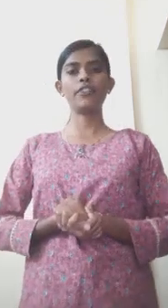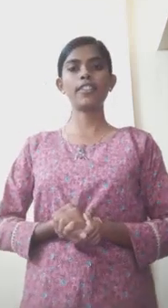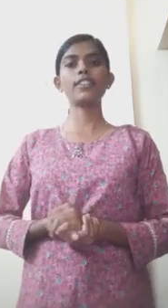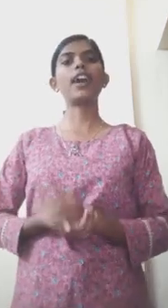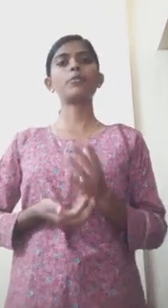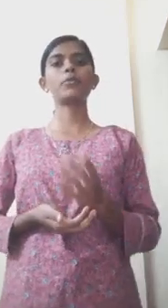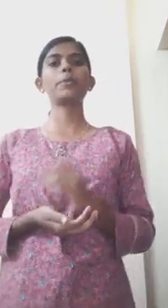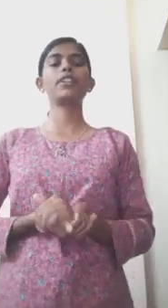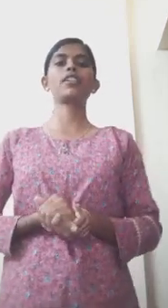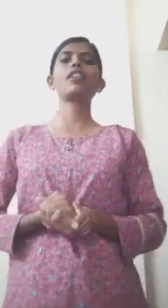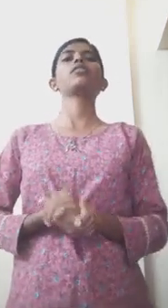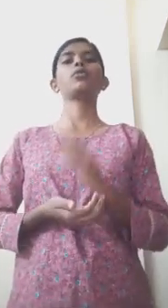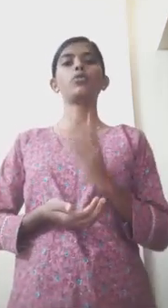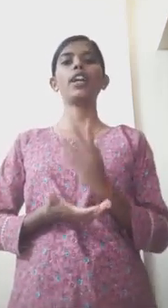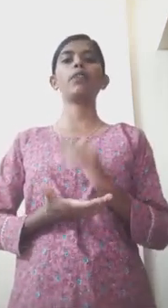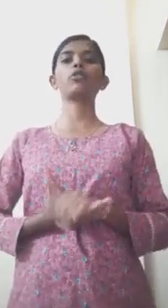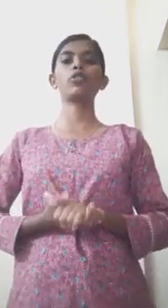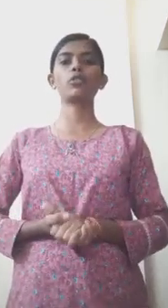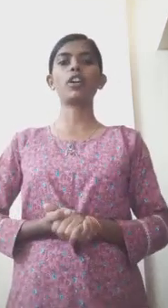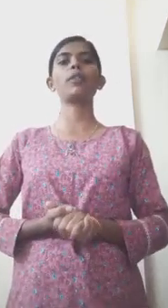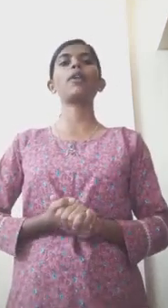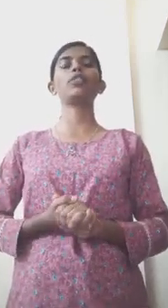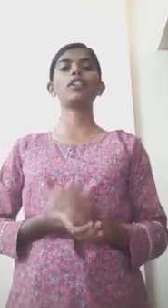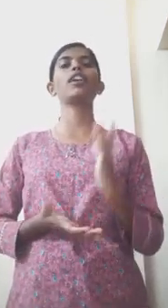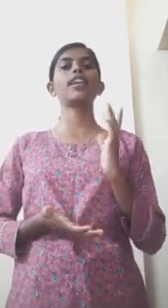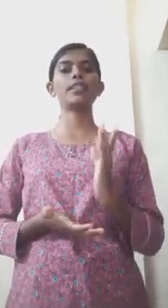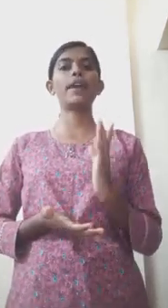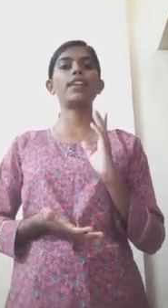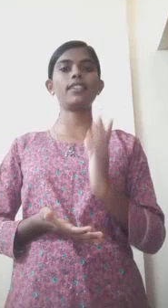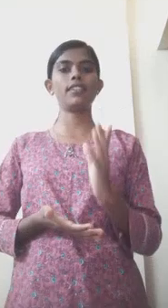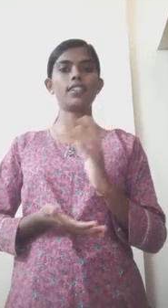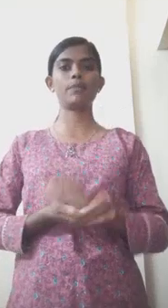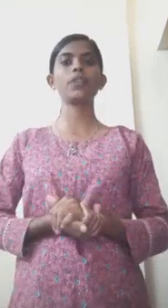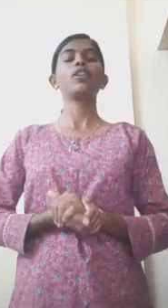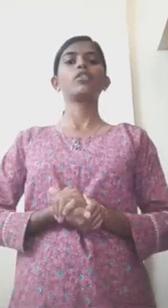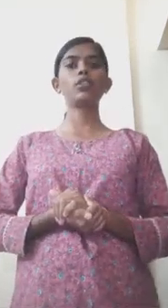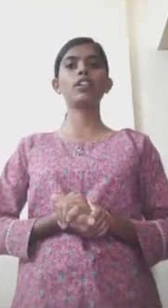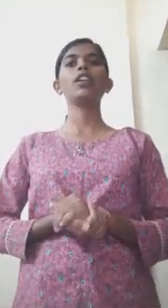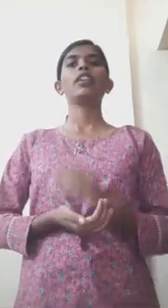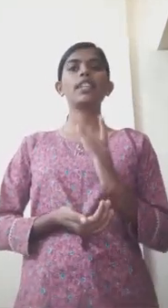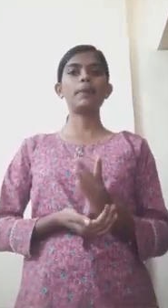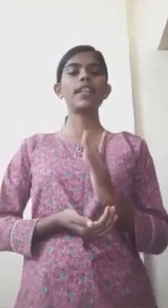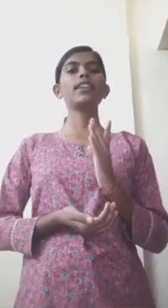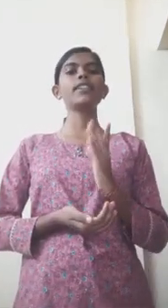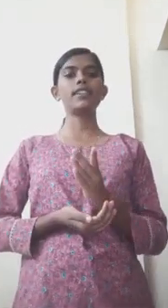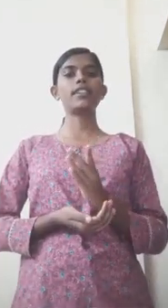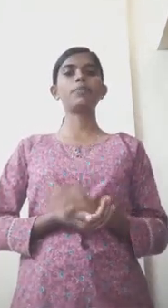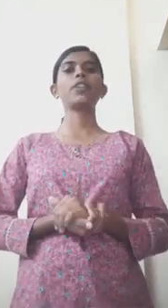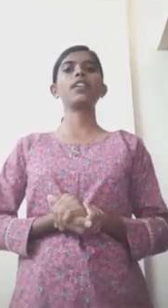Hello friends, I am Bhujbal Pratiksha. So today I am going to talk about a respiratory system. So the respiratory system is